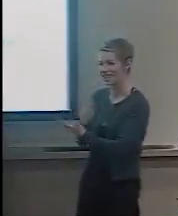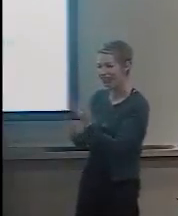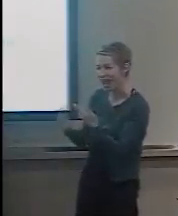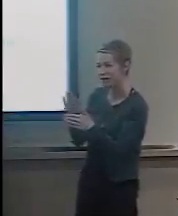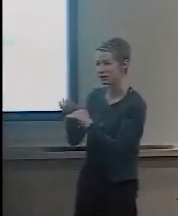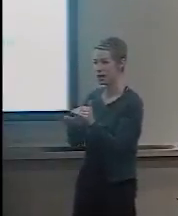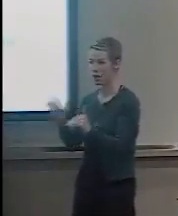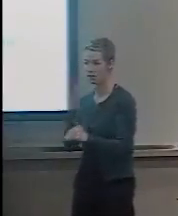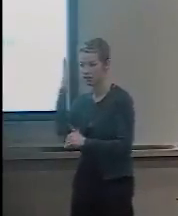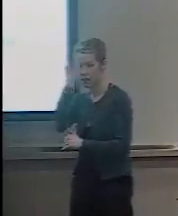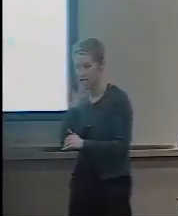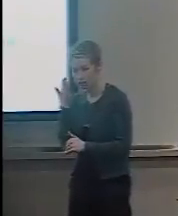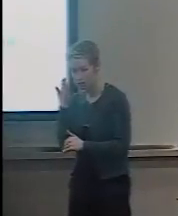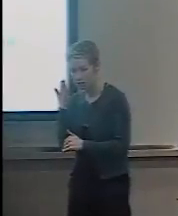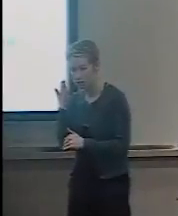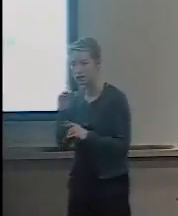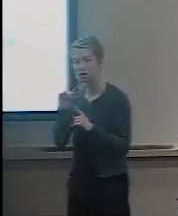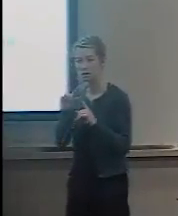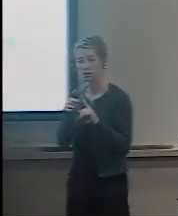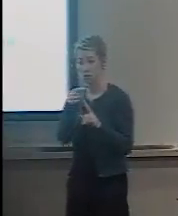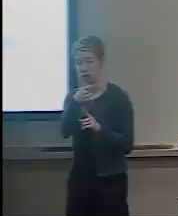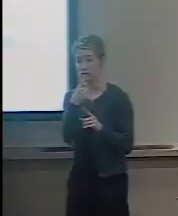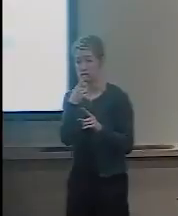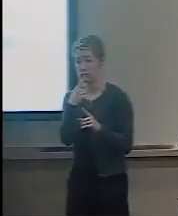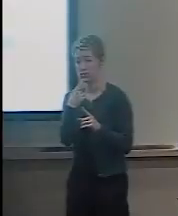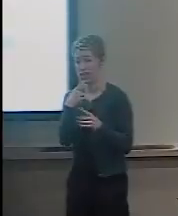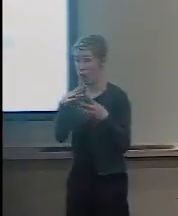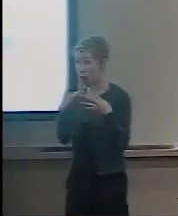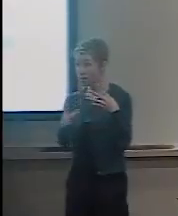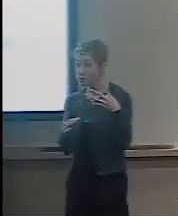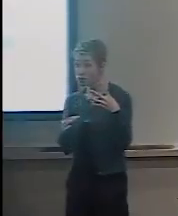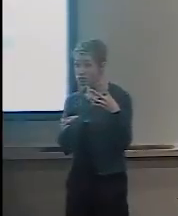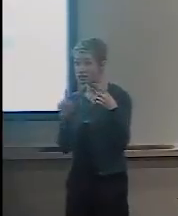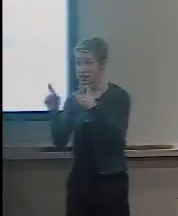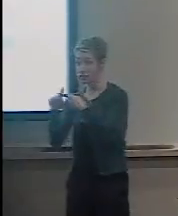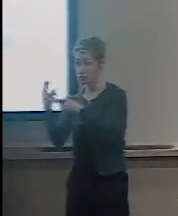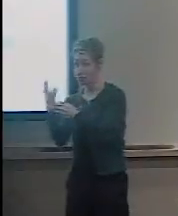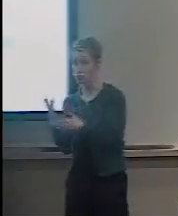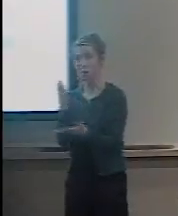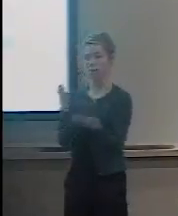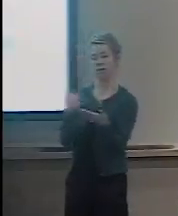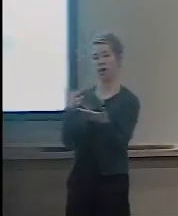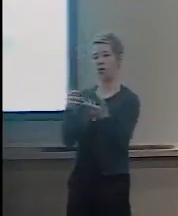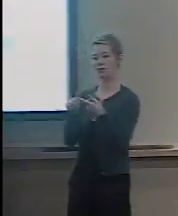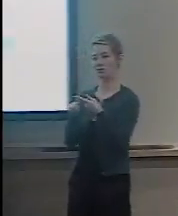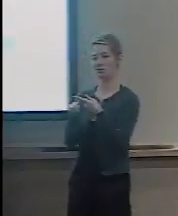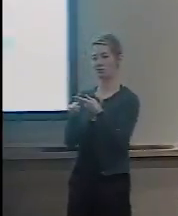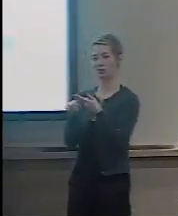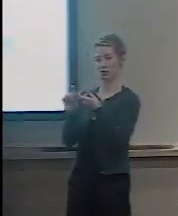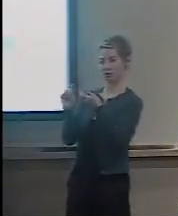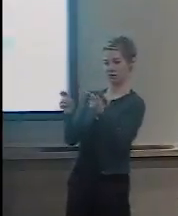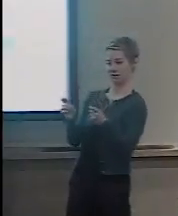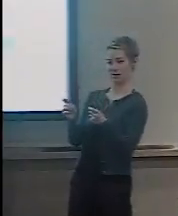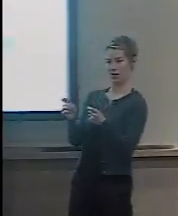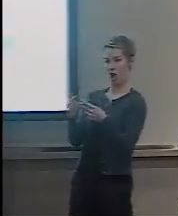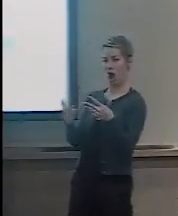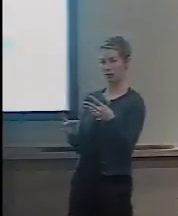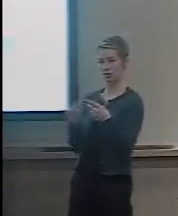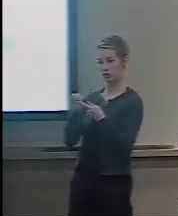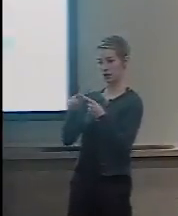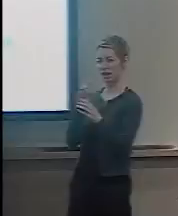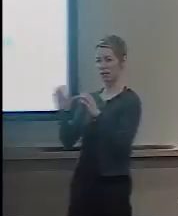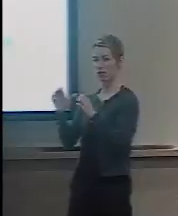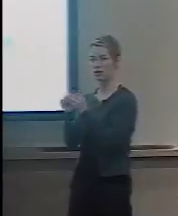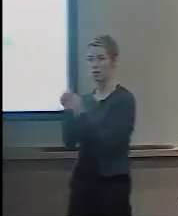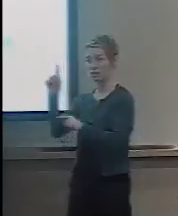his face. So when you talk about like what options you give to the user, I might want to do different types of options when I'm communicating